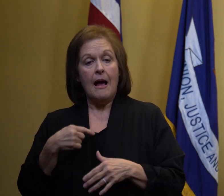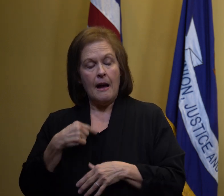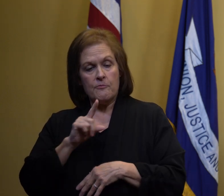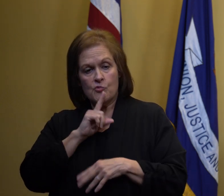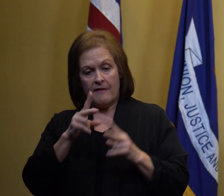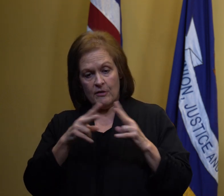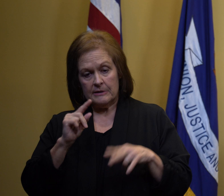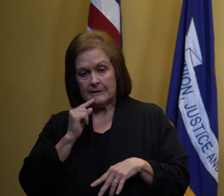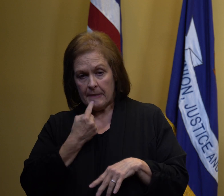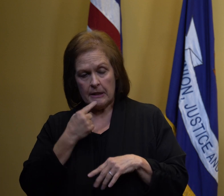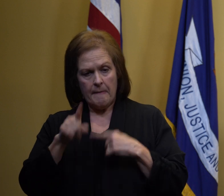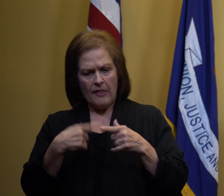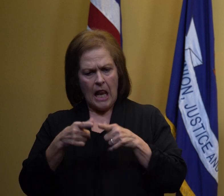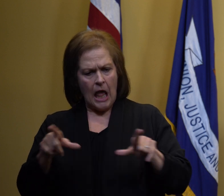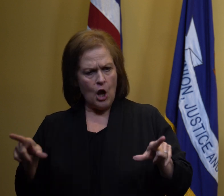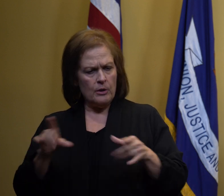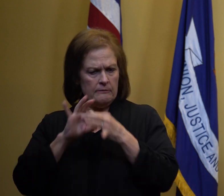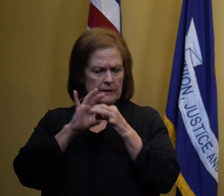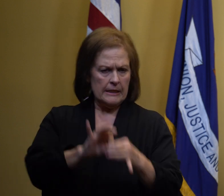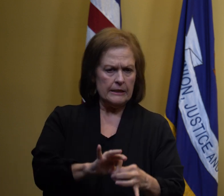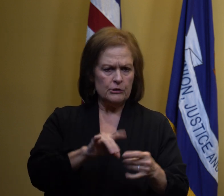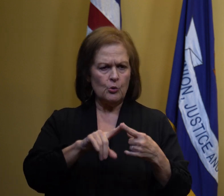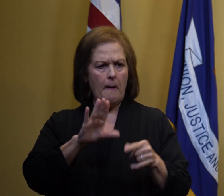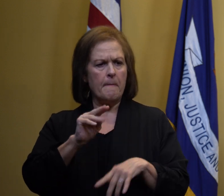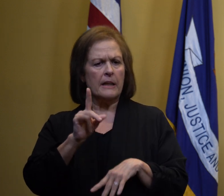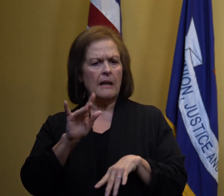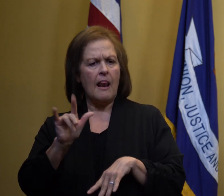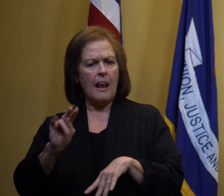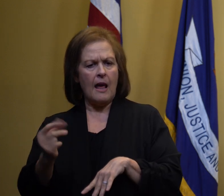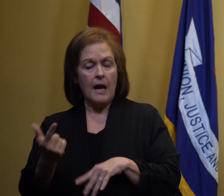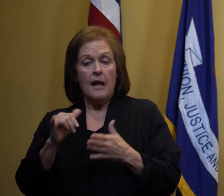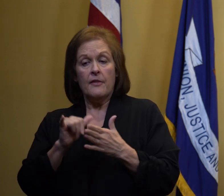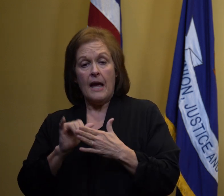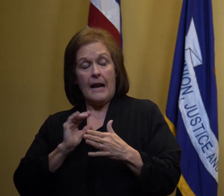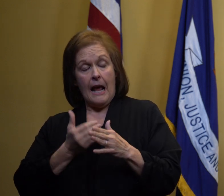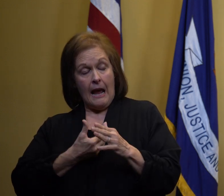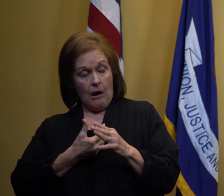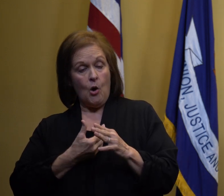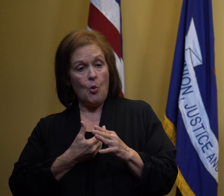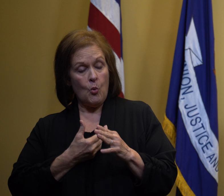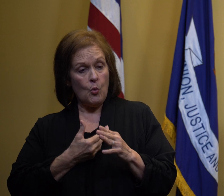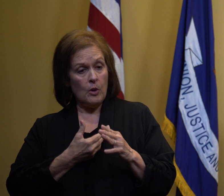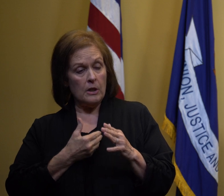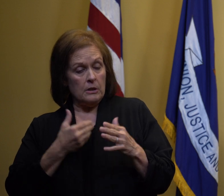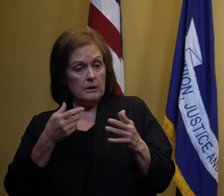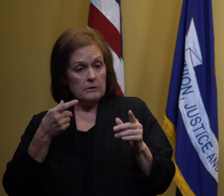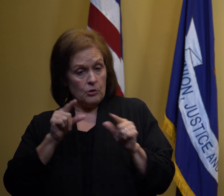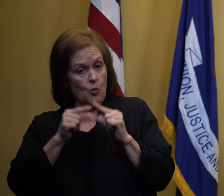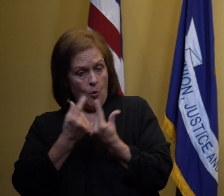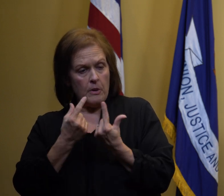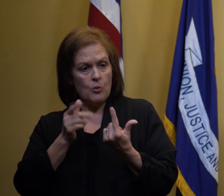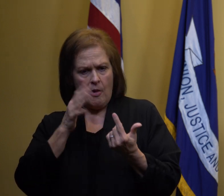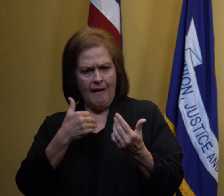particularly disappointed about the language around debundling, an approach that our group hopes will have positive